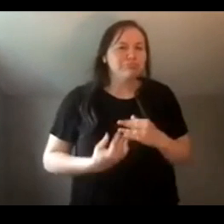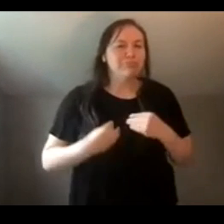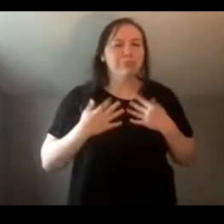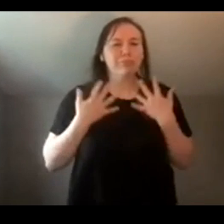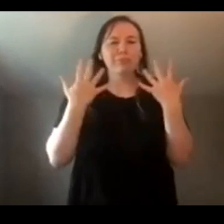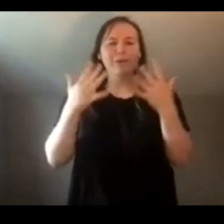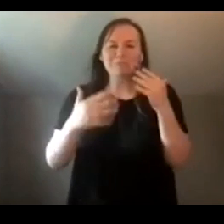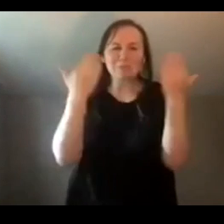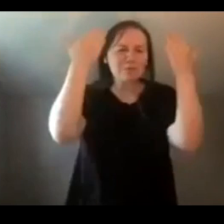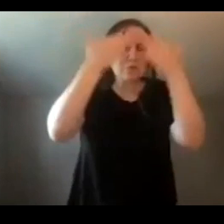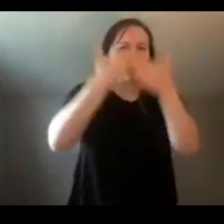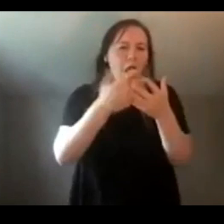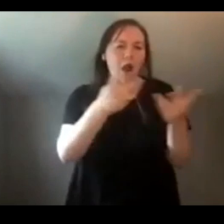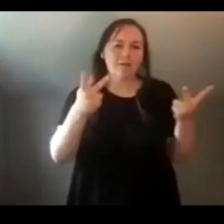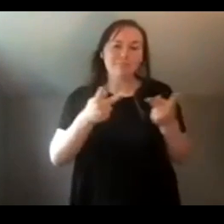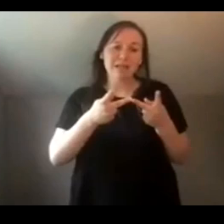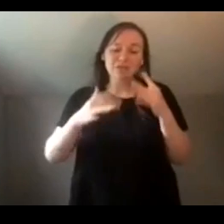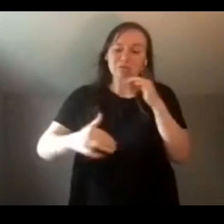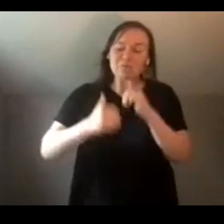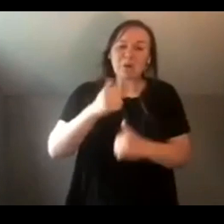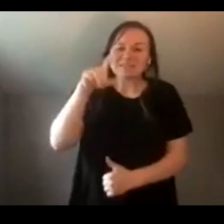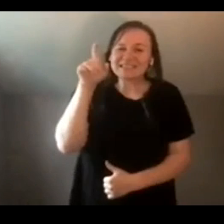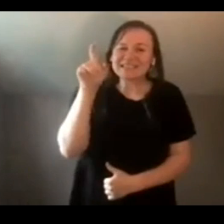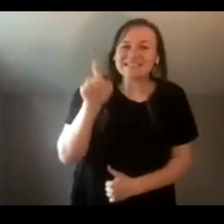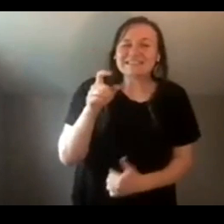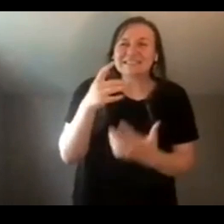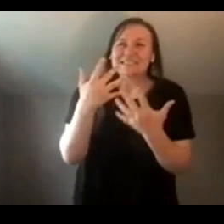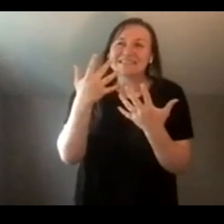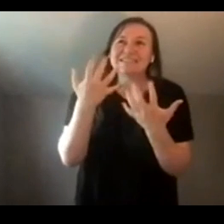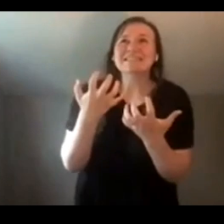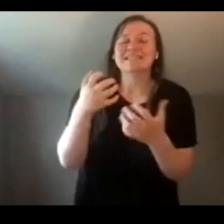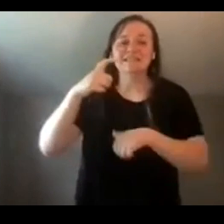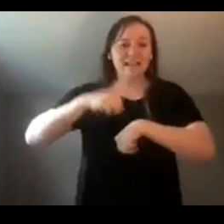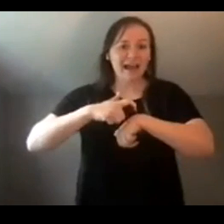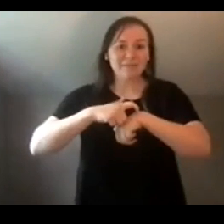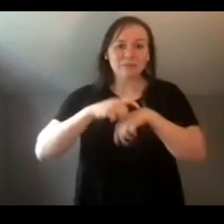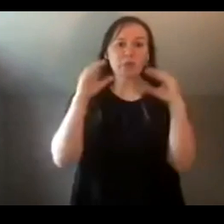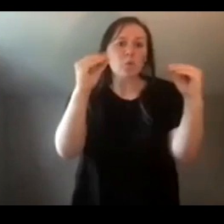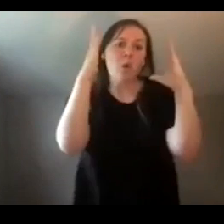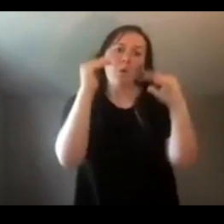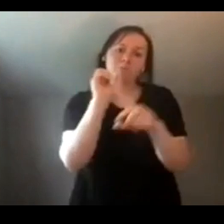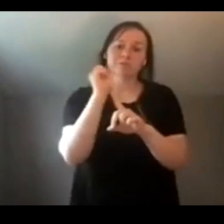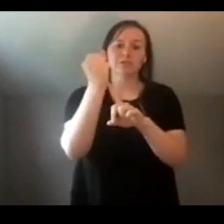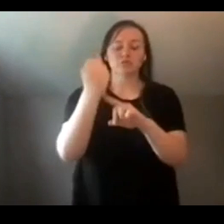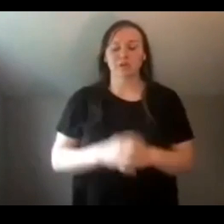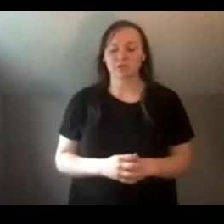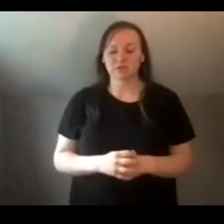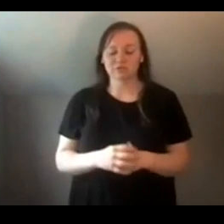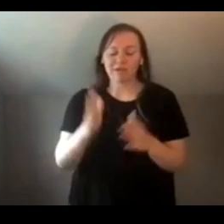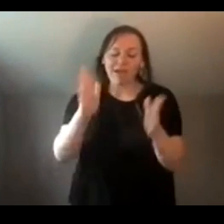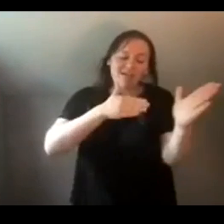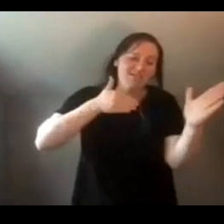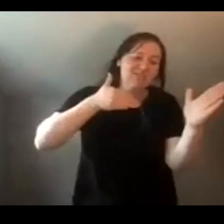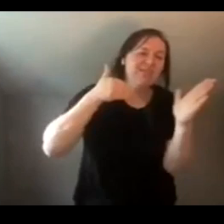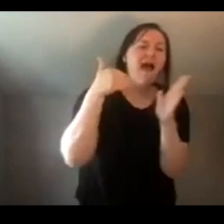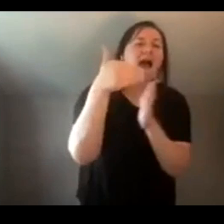in the most desperate of times, and in the most hopeless situations. Thousands of enslaved